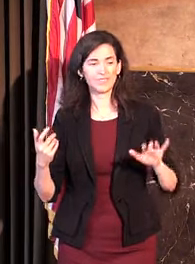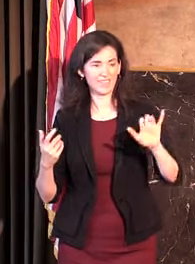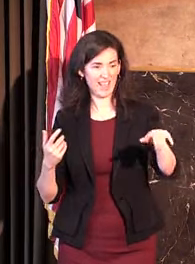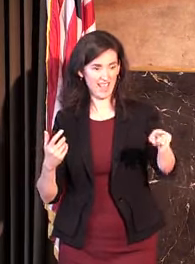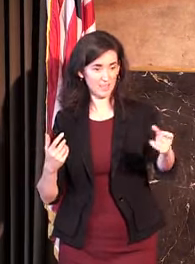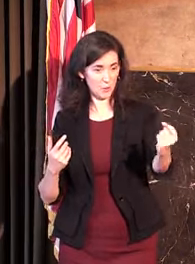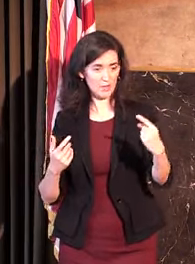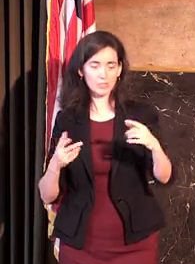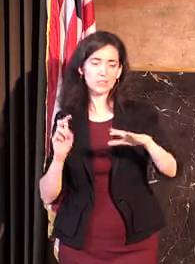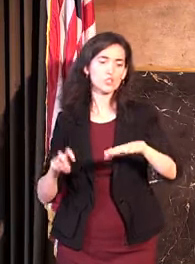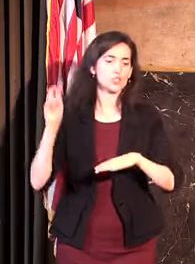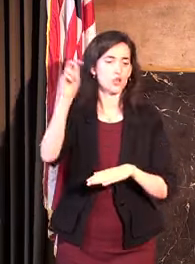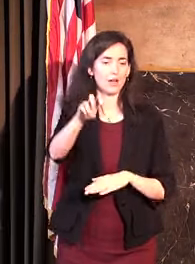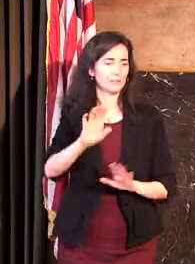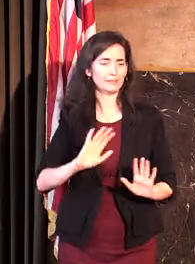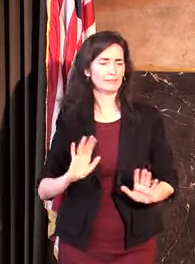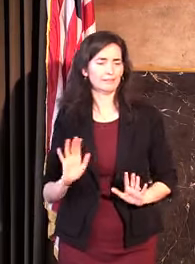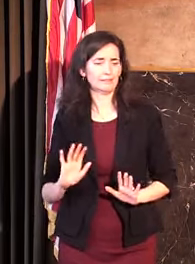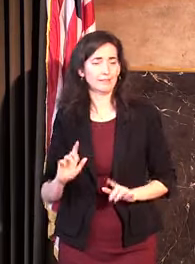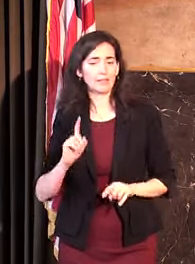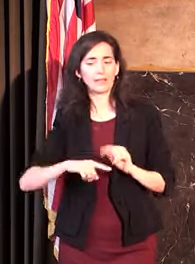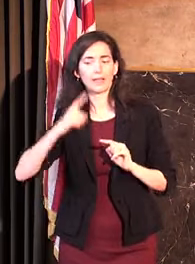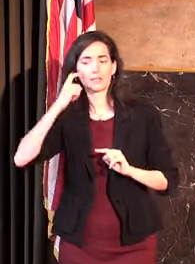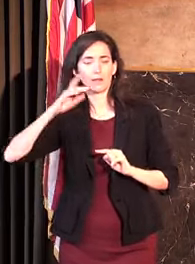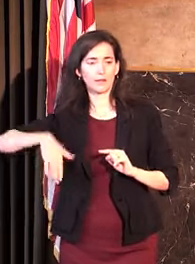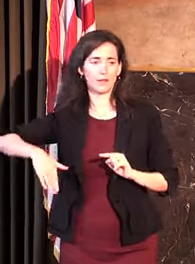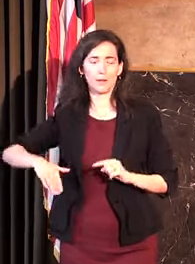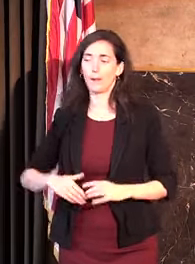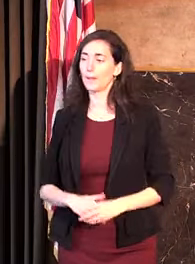it's just too premature to speculate on that.